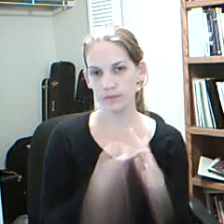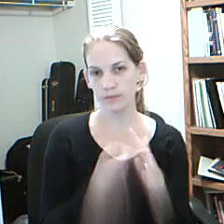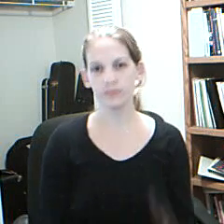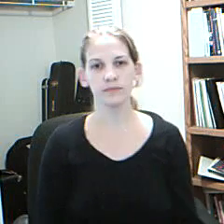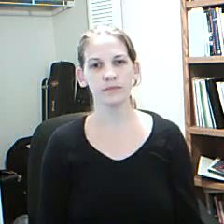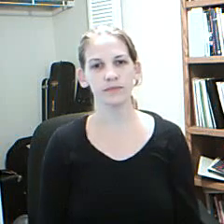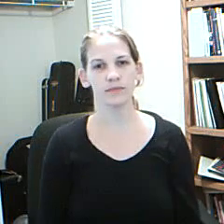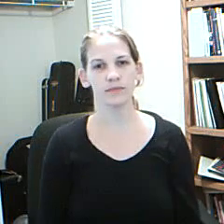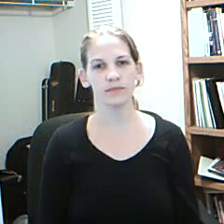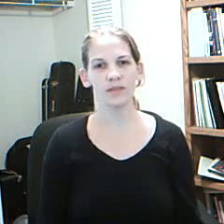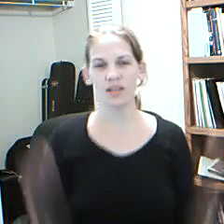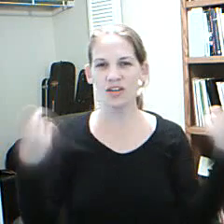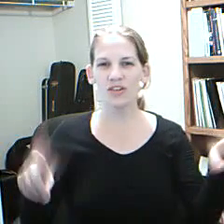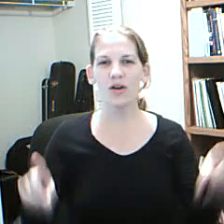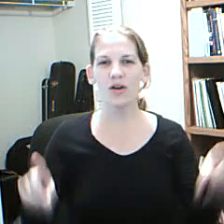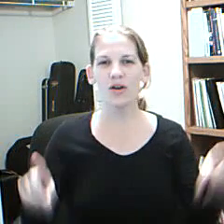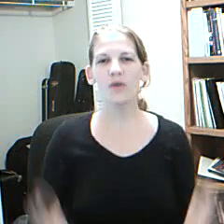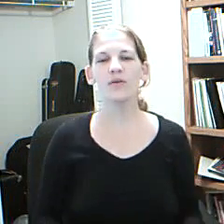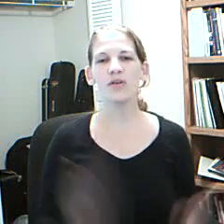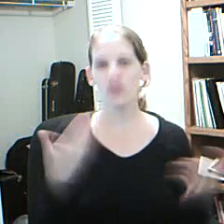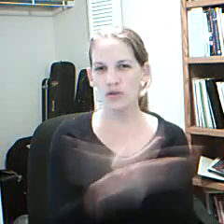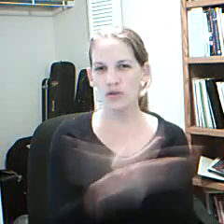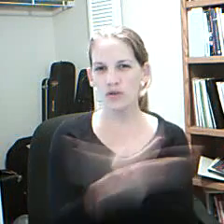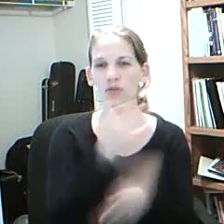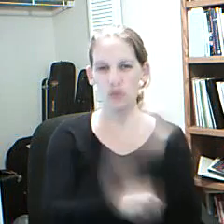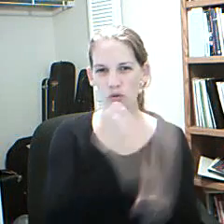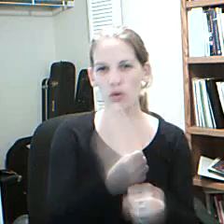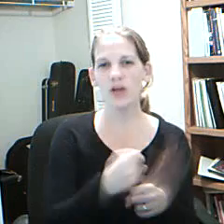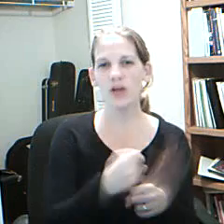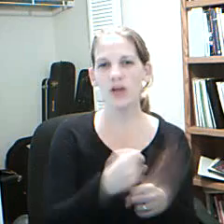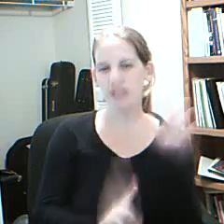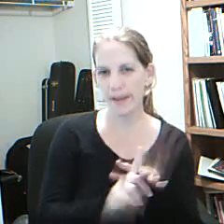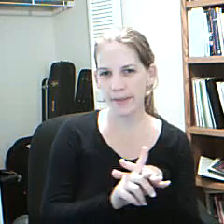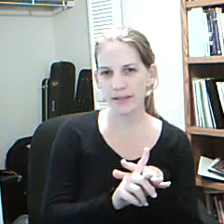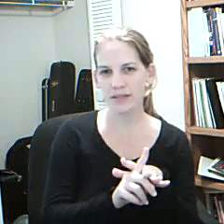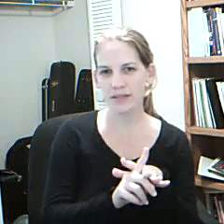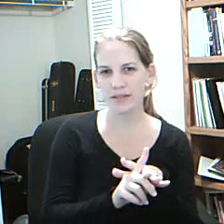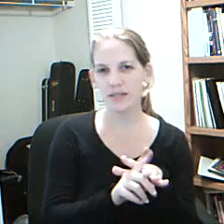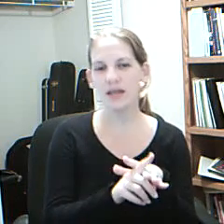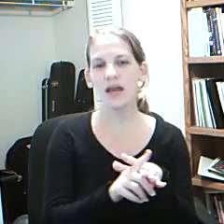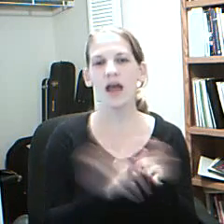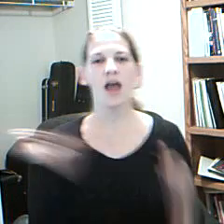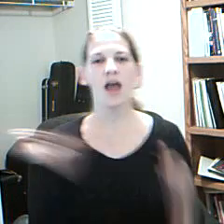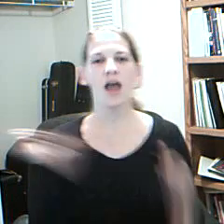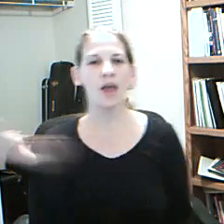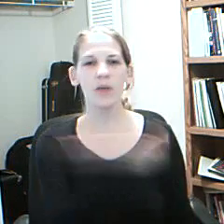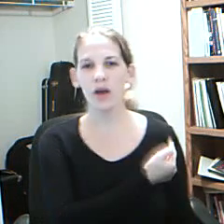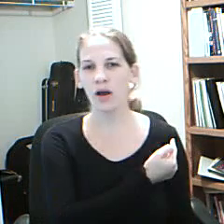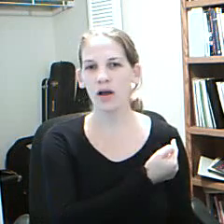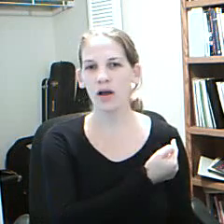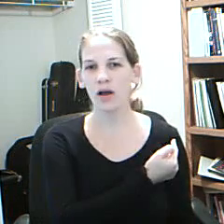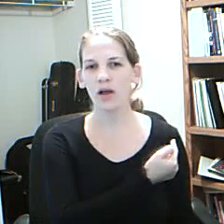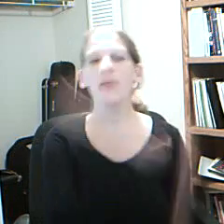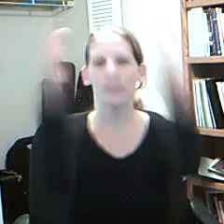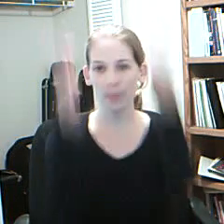make resolutions. And I hope that you have made some that were very realistic